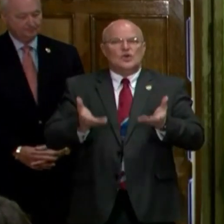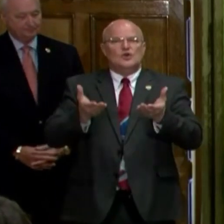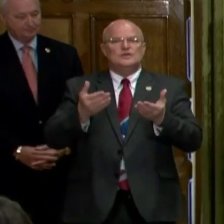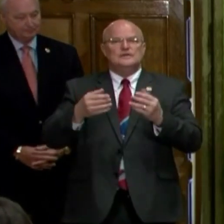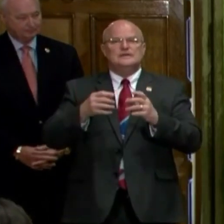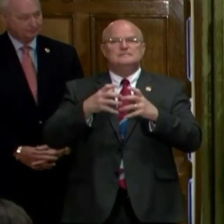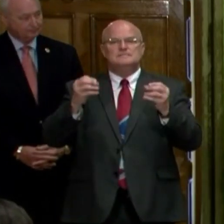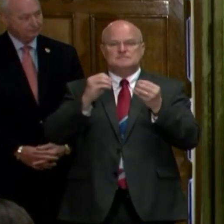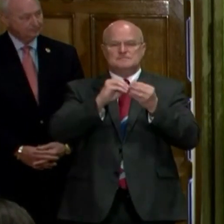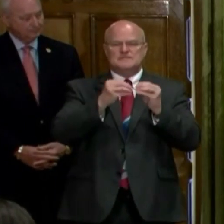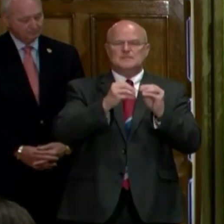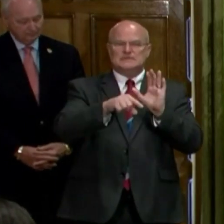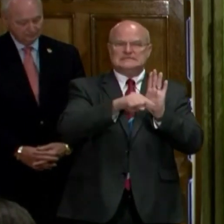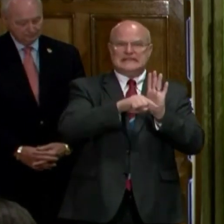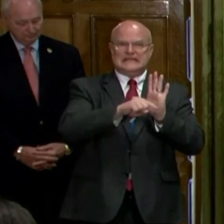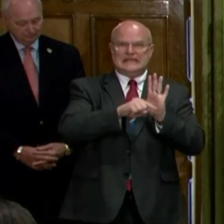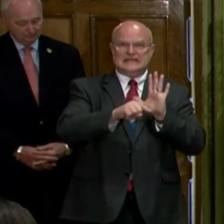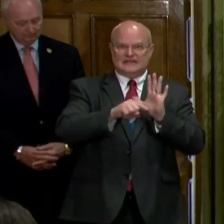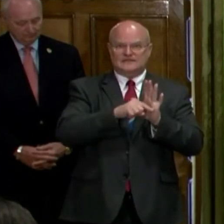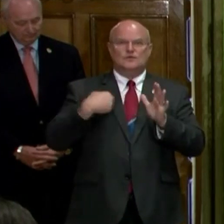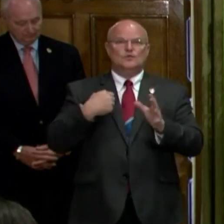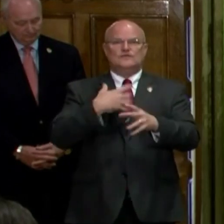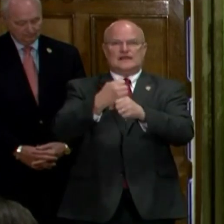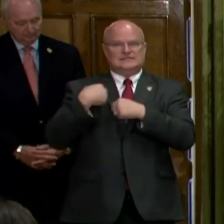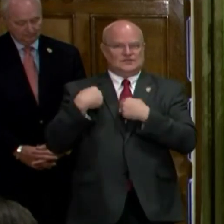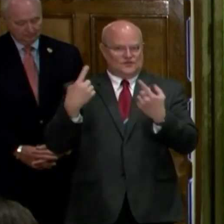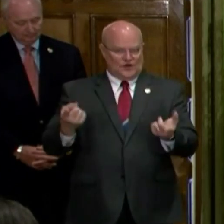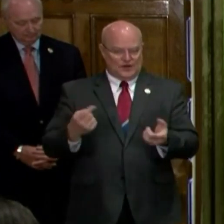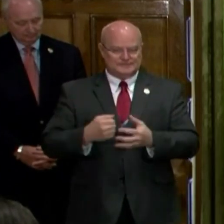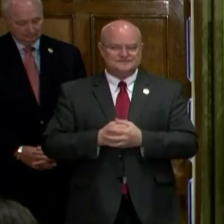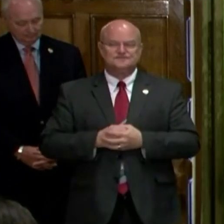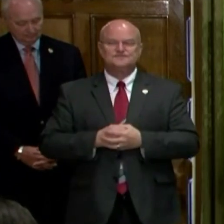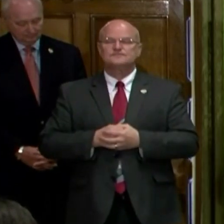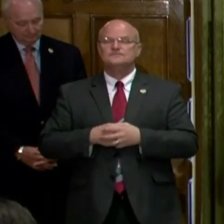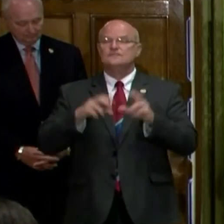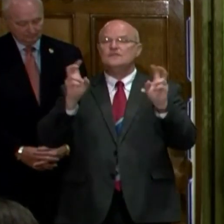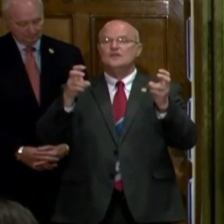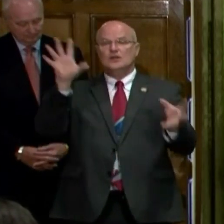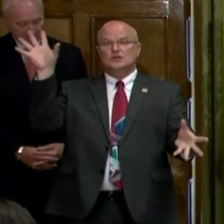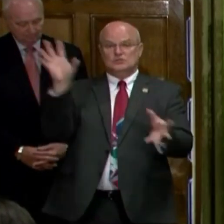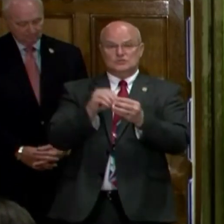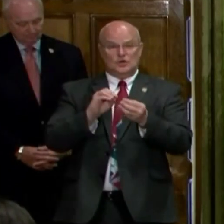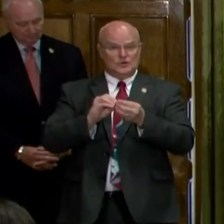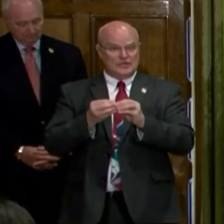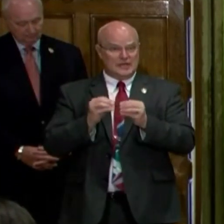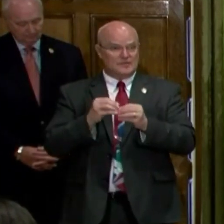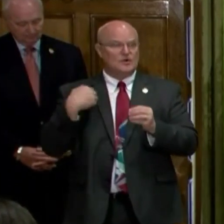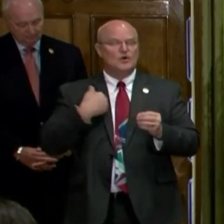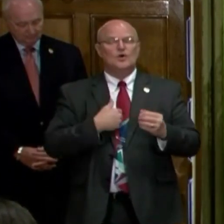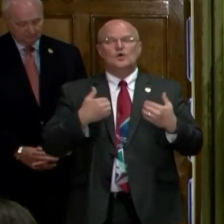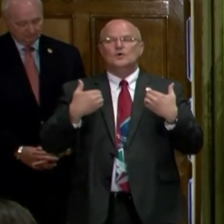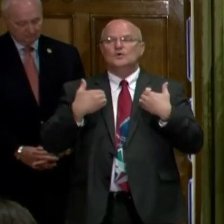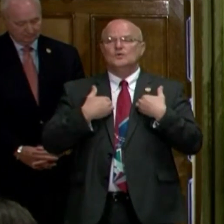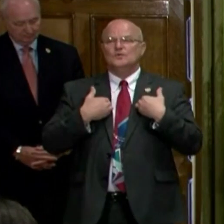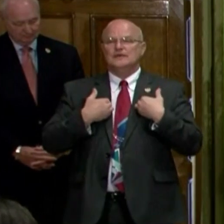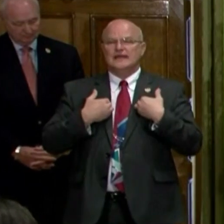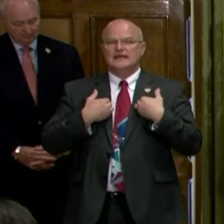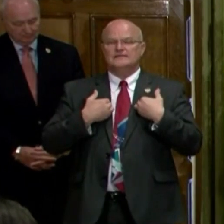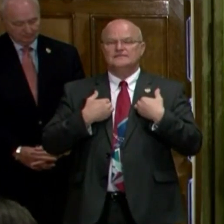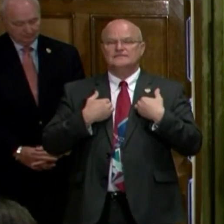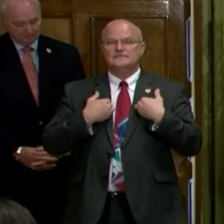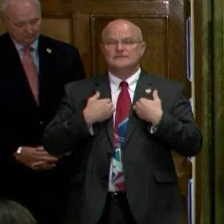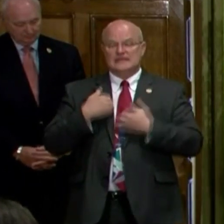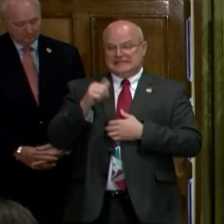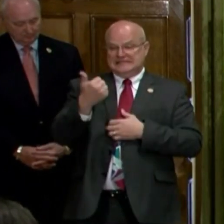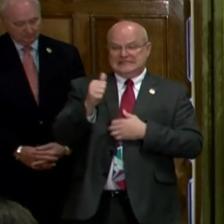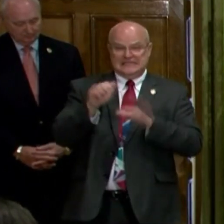of negative results that we've received so far. In terms of the total number, we have